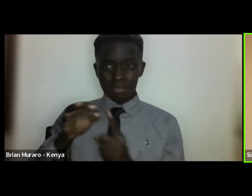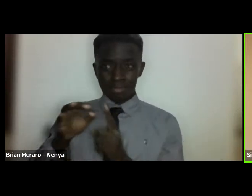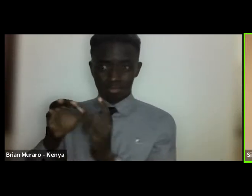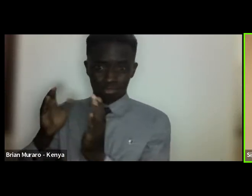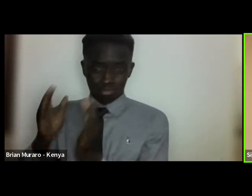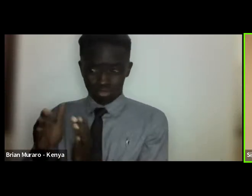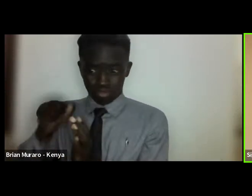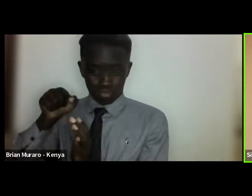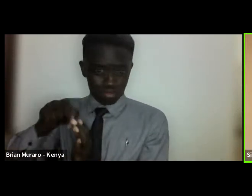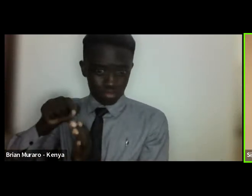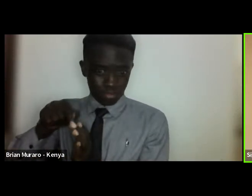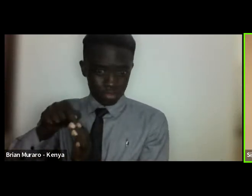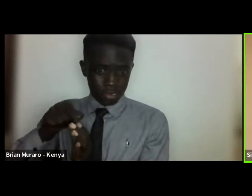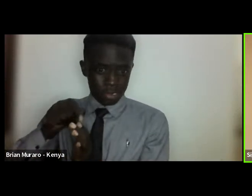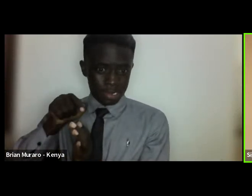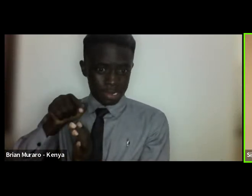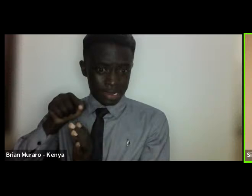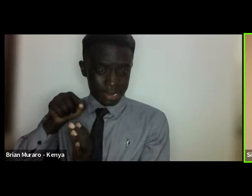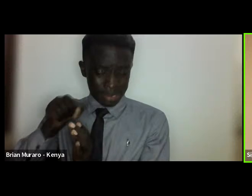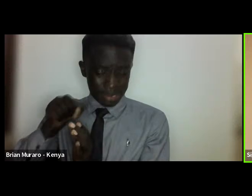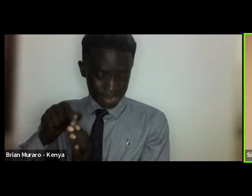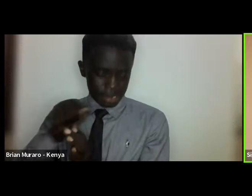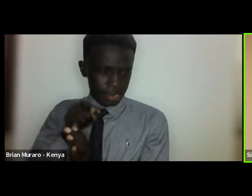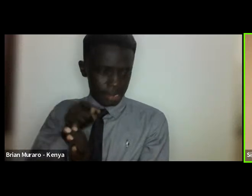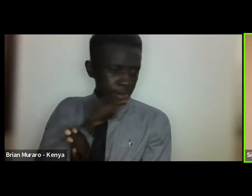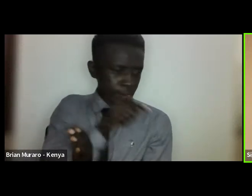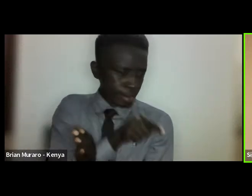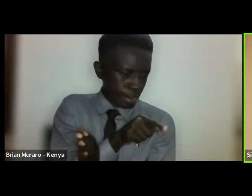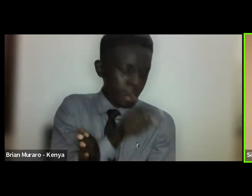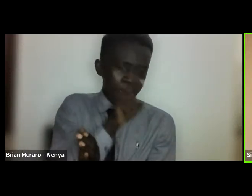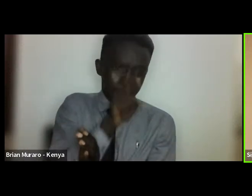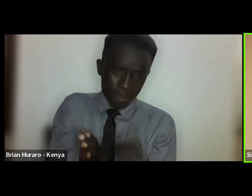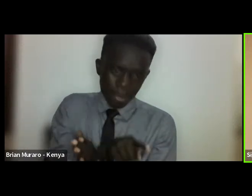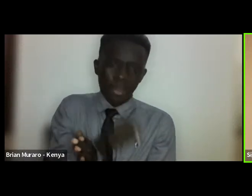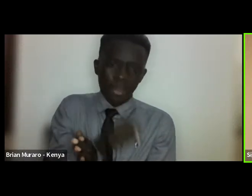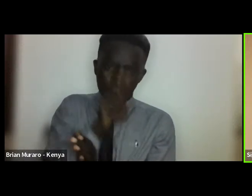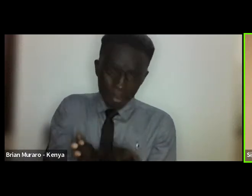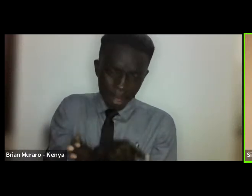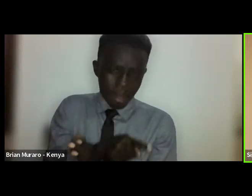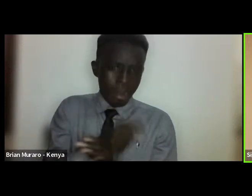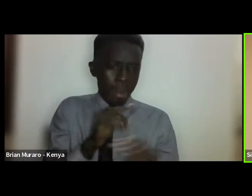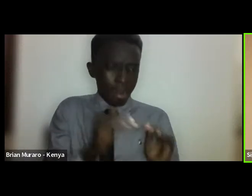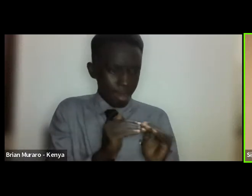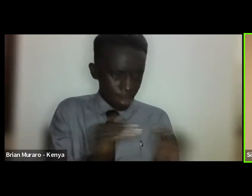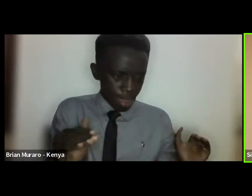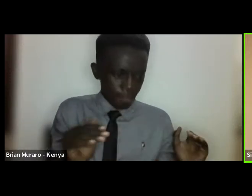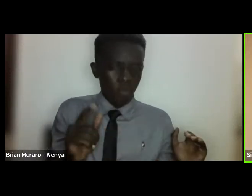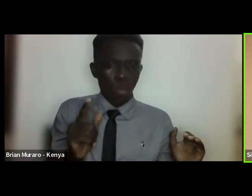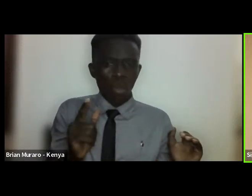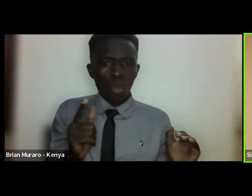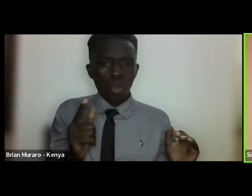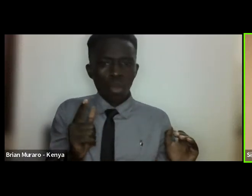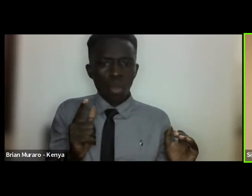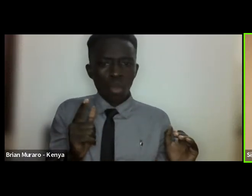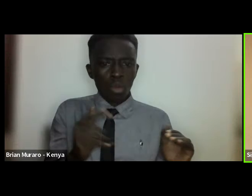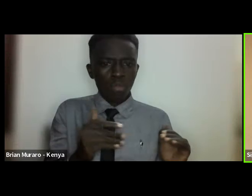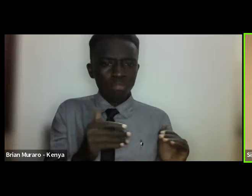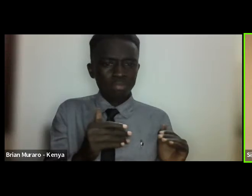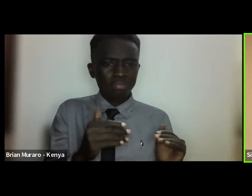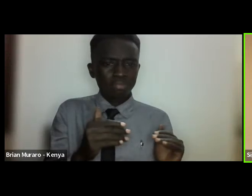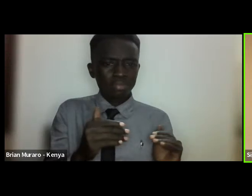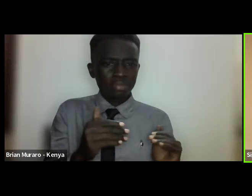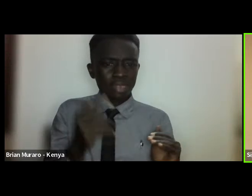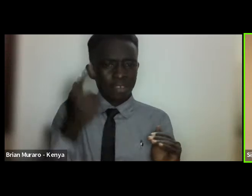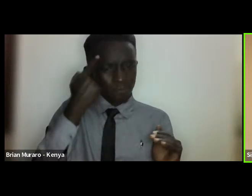be the level and the state of marginalization and alienation of children in